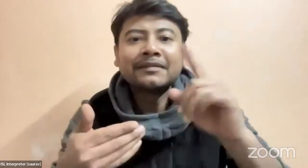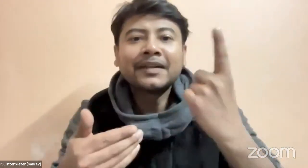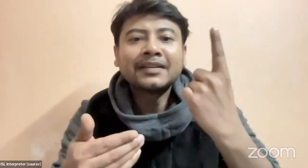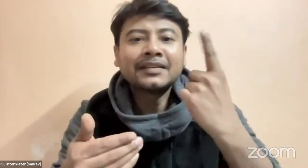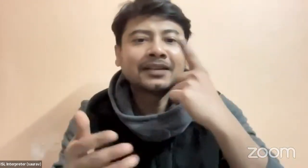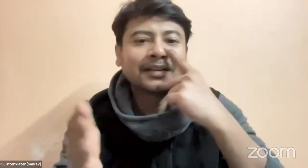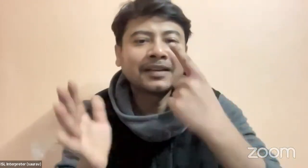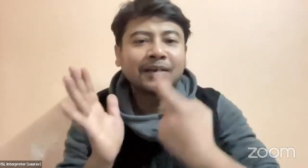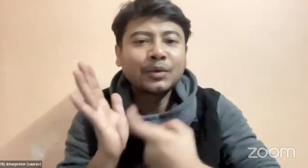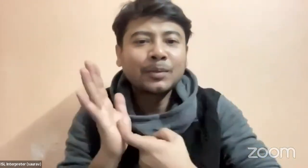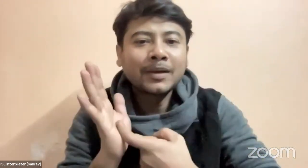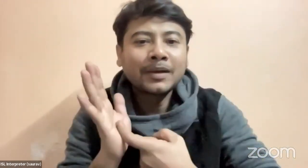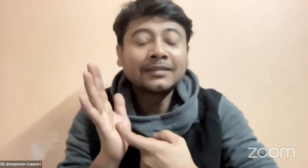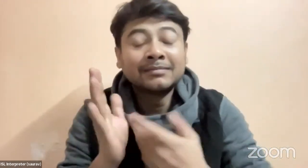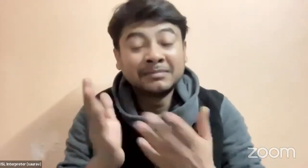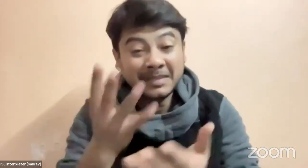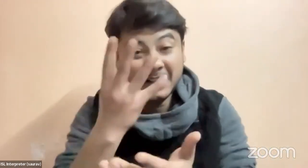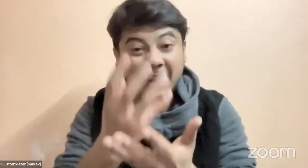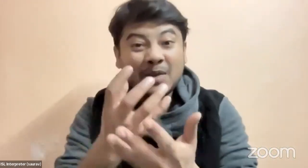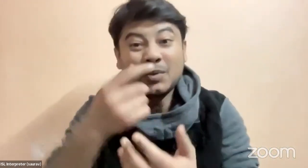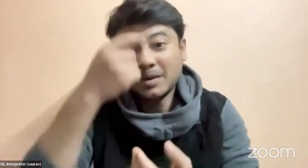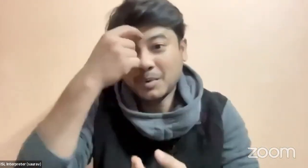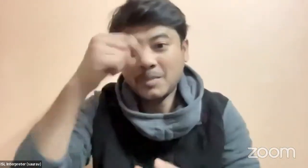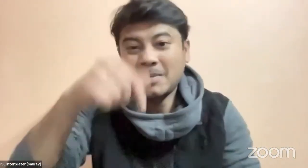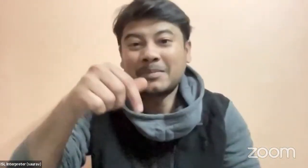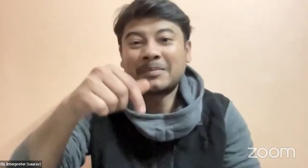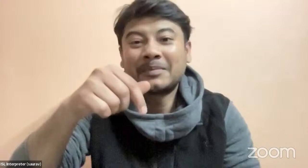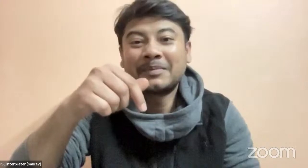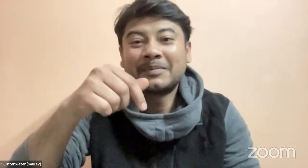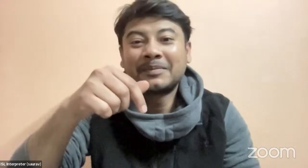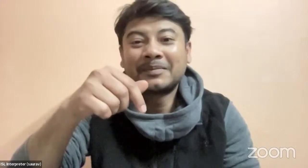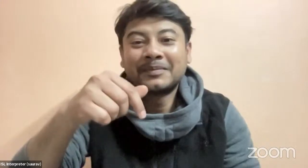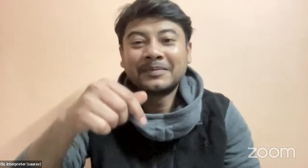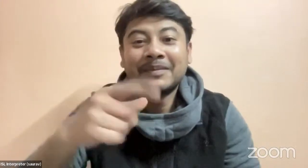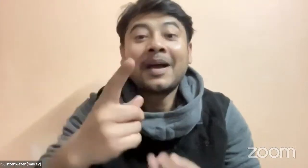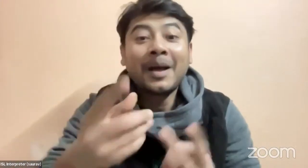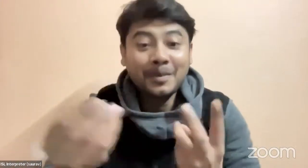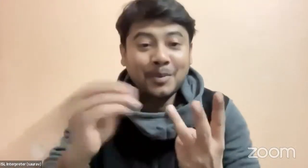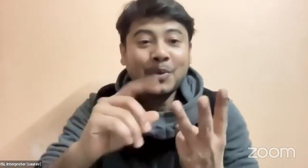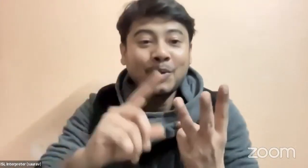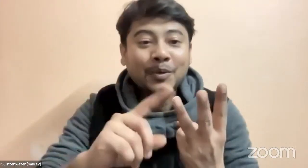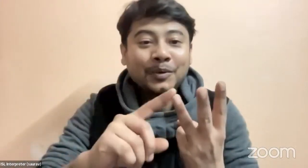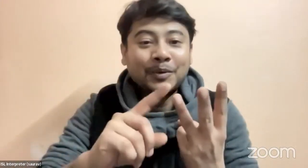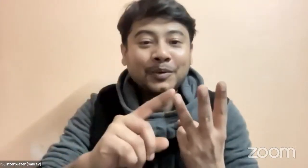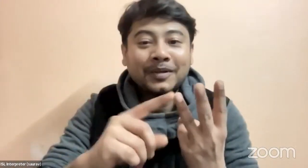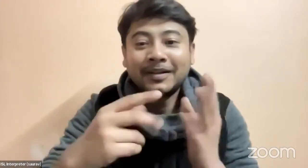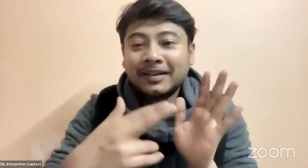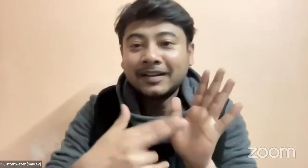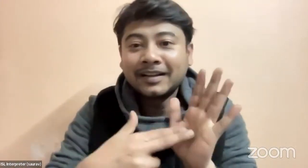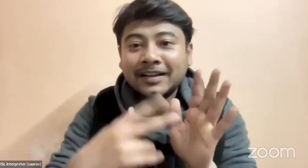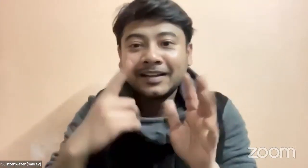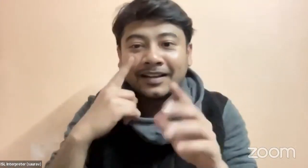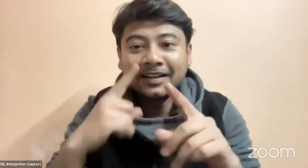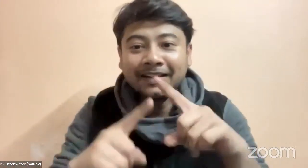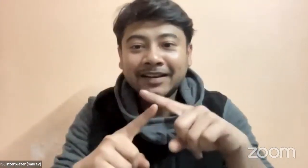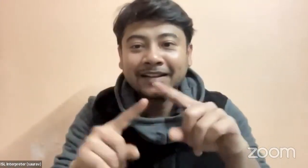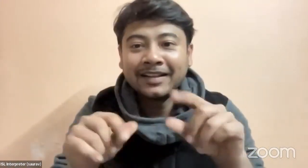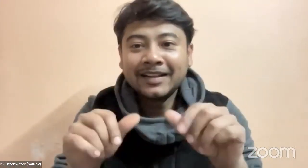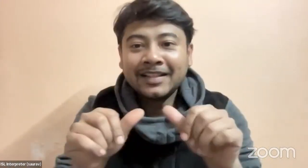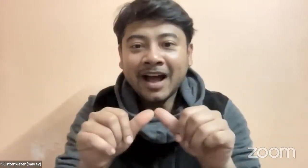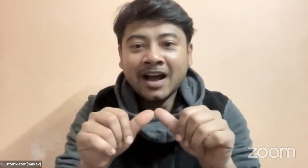this is the problem in Kali Yuga. What? Okay, yes. One more. Neeta